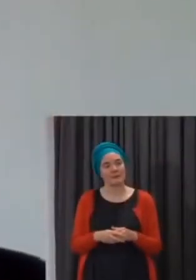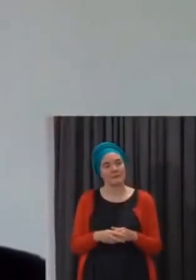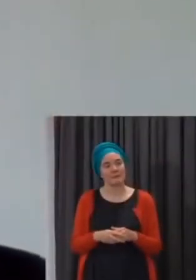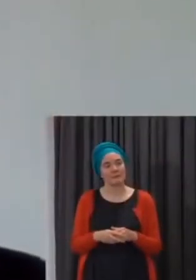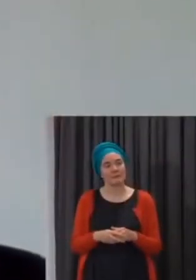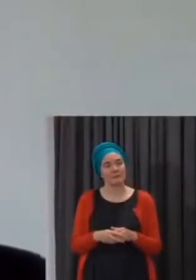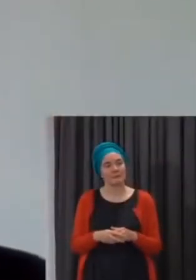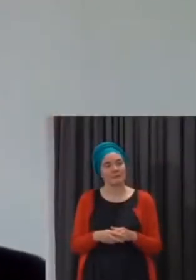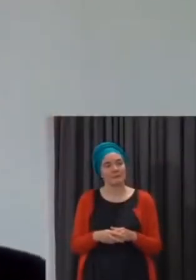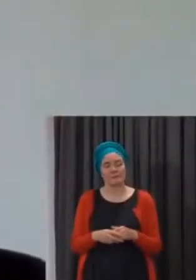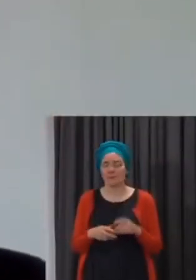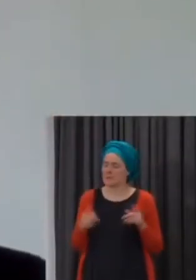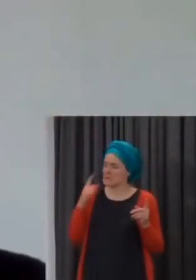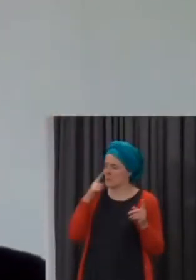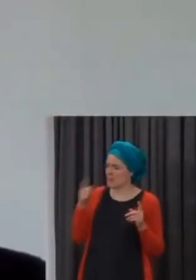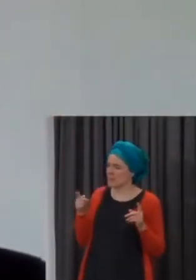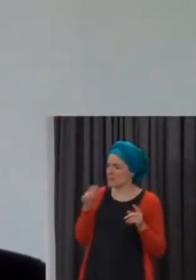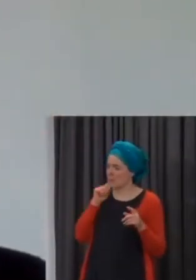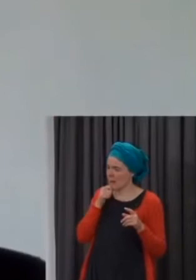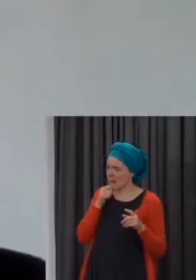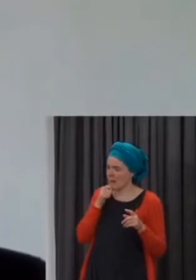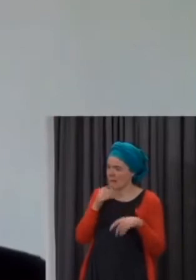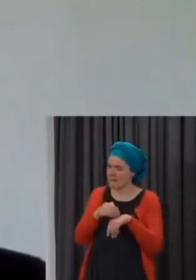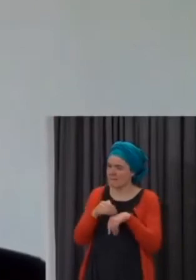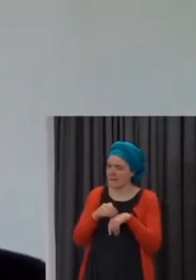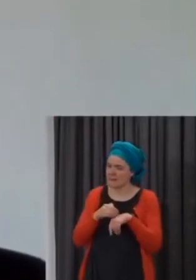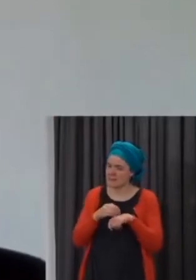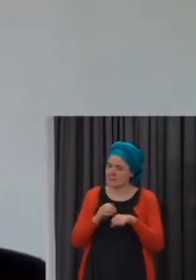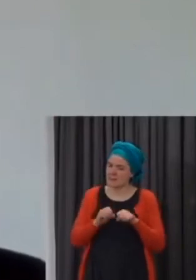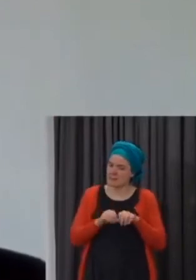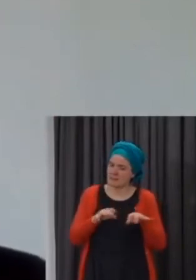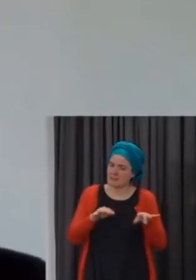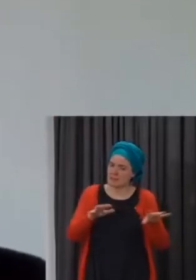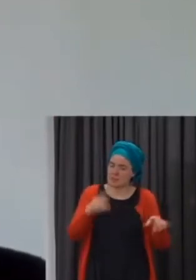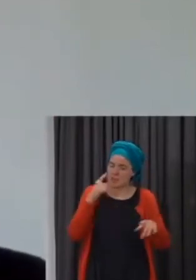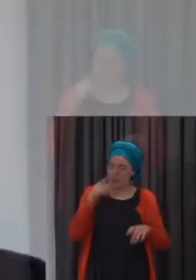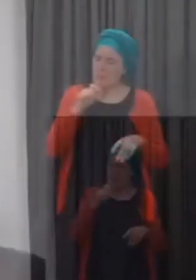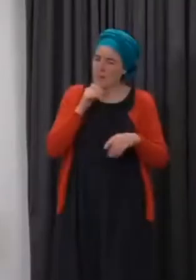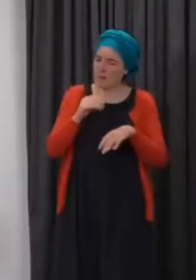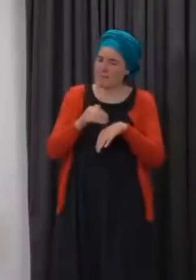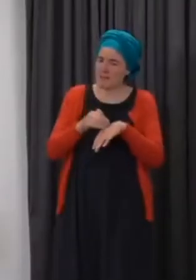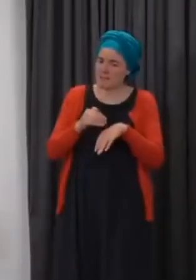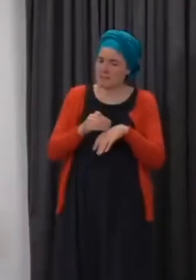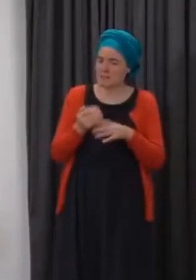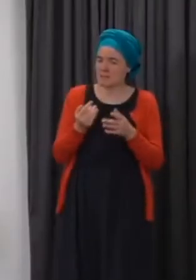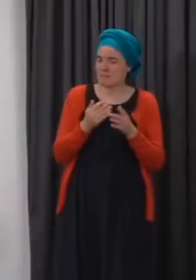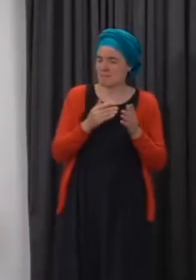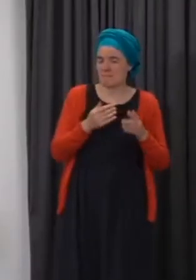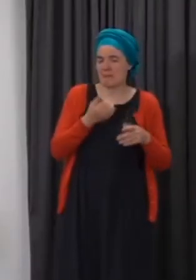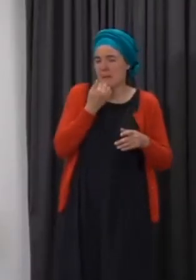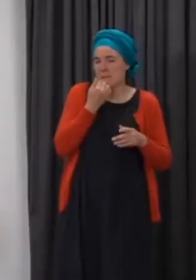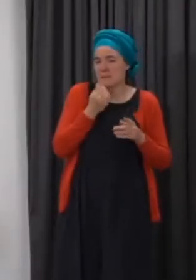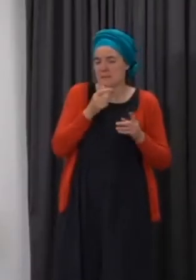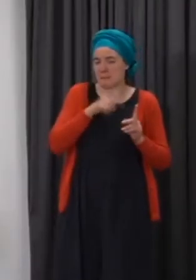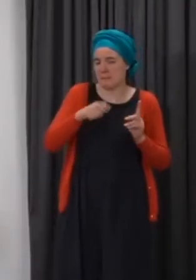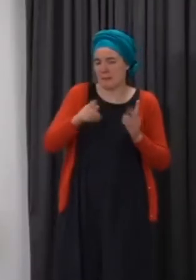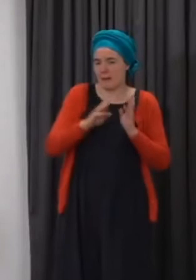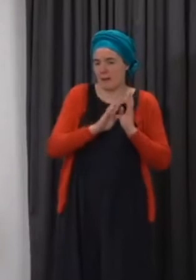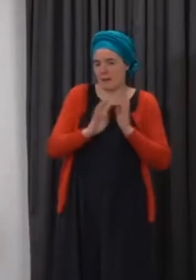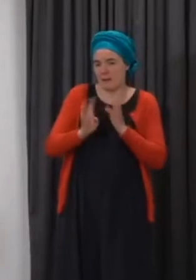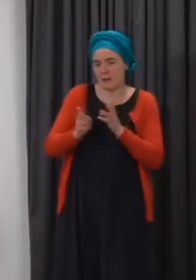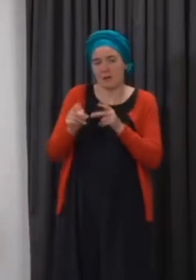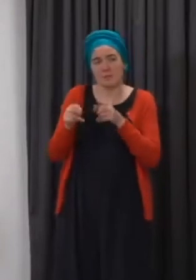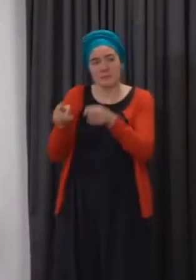of the transmission? Will it impact, hospital admissions and things like that? Well, if there's any level of gatherings that are occurring in the